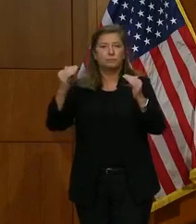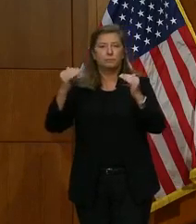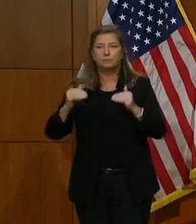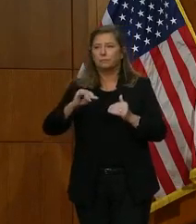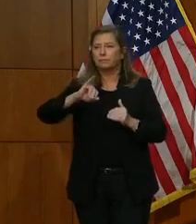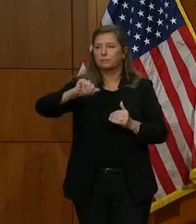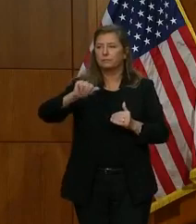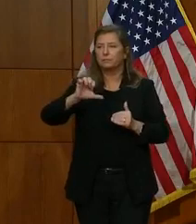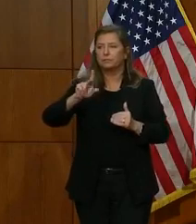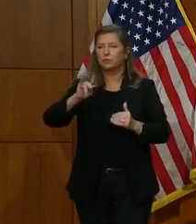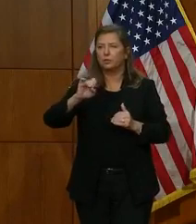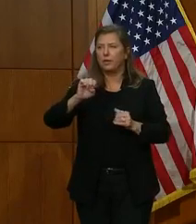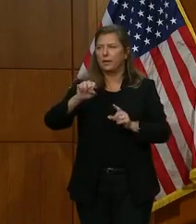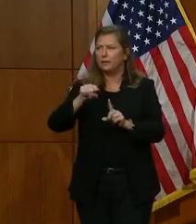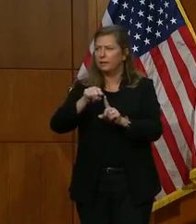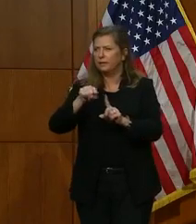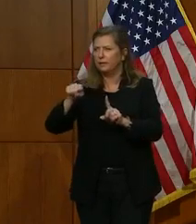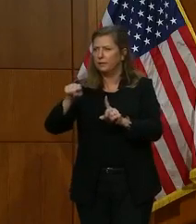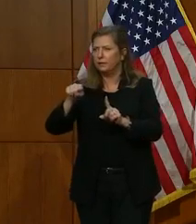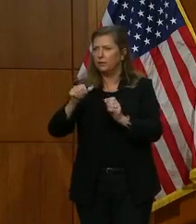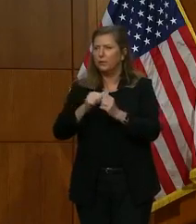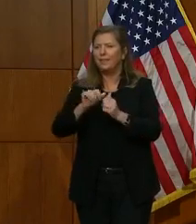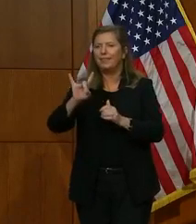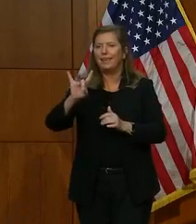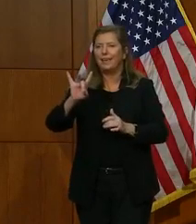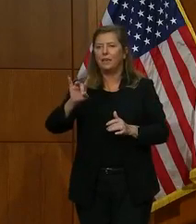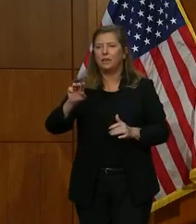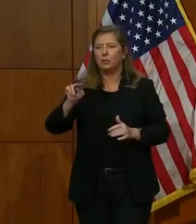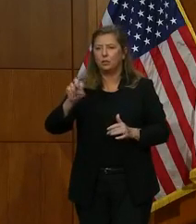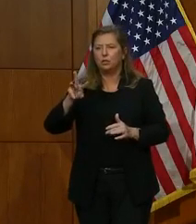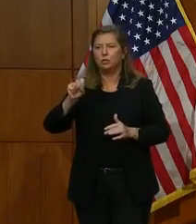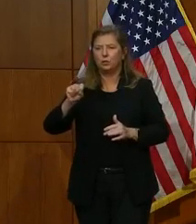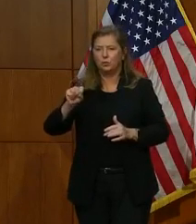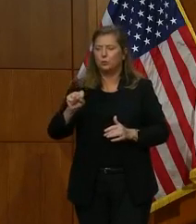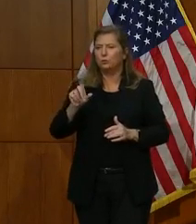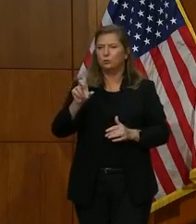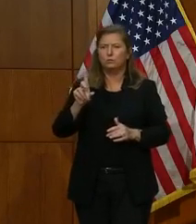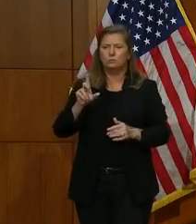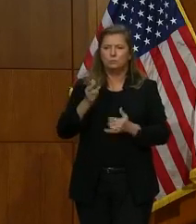Jackie Fusco with 8 News.